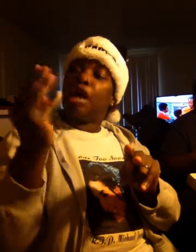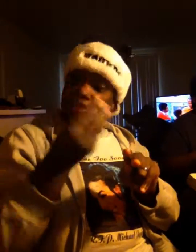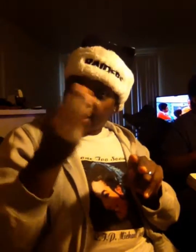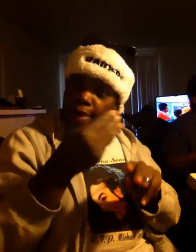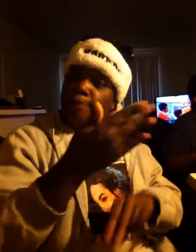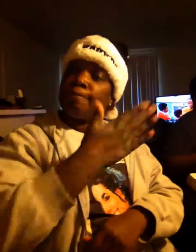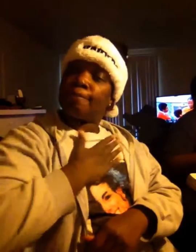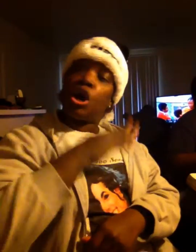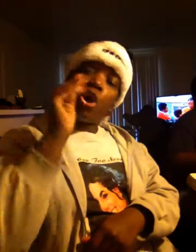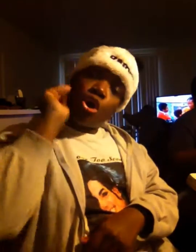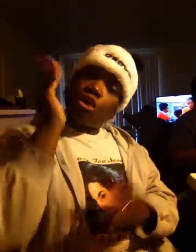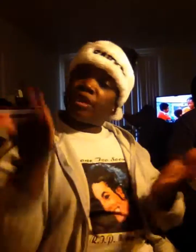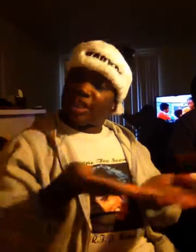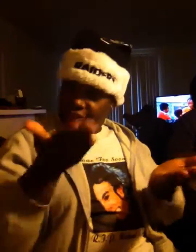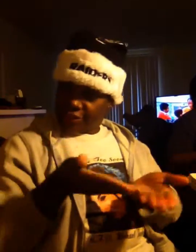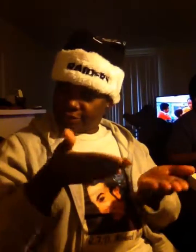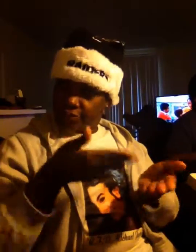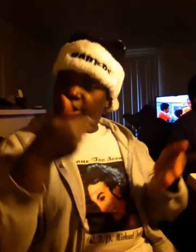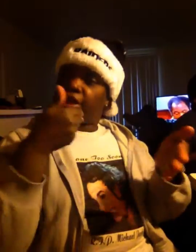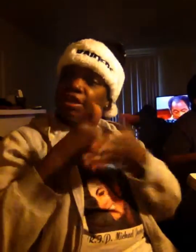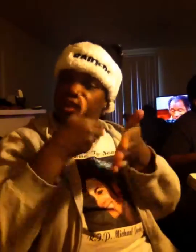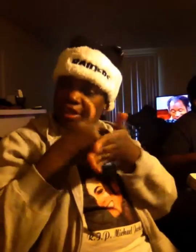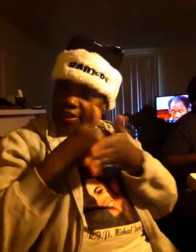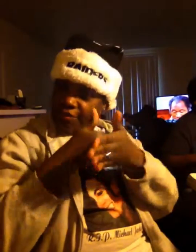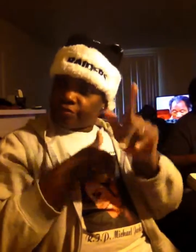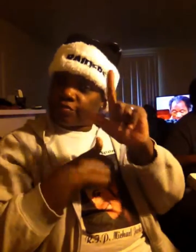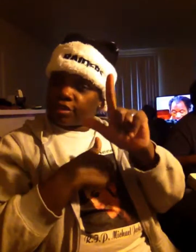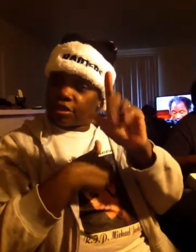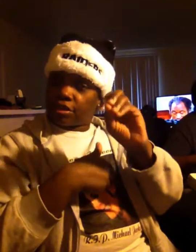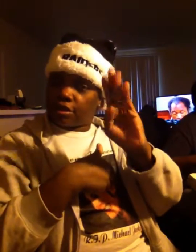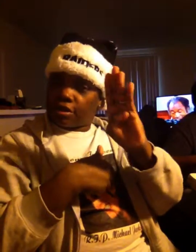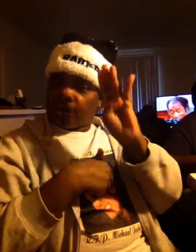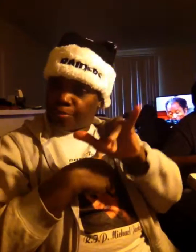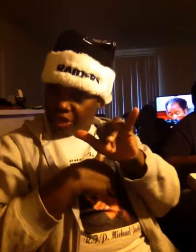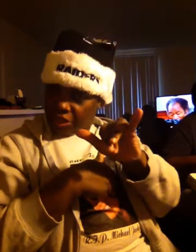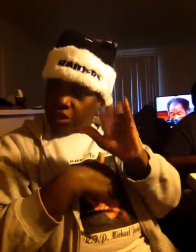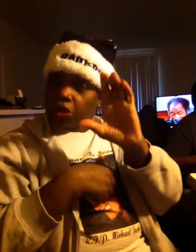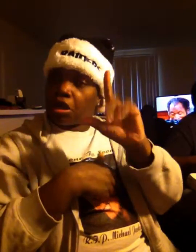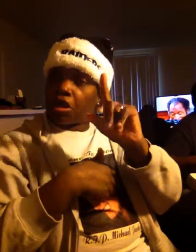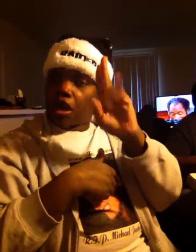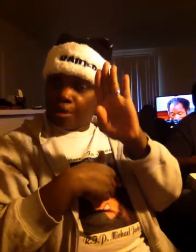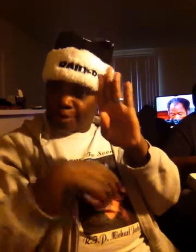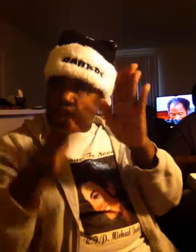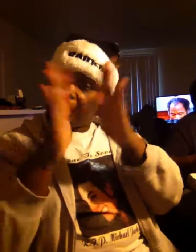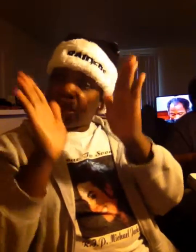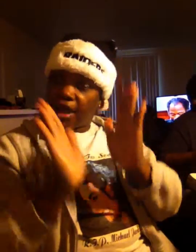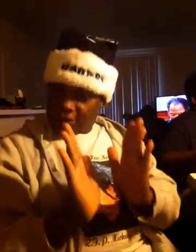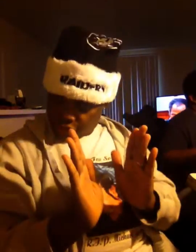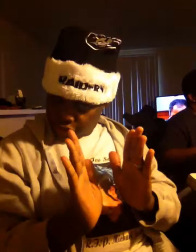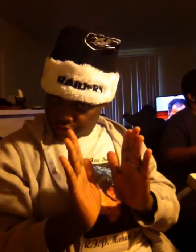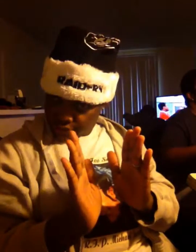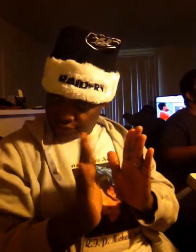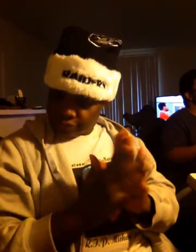mother mom of E me lapping copy at